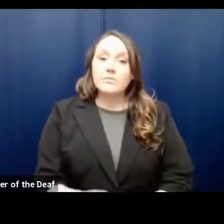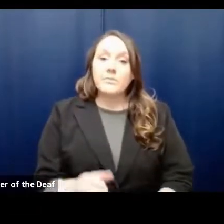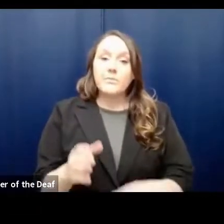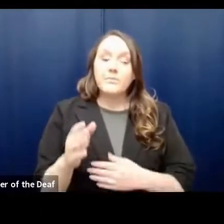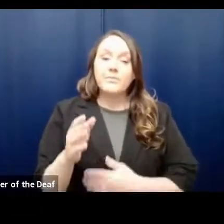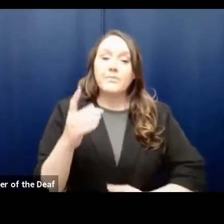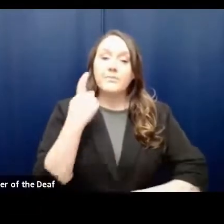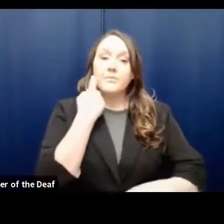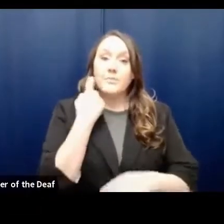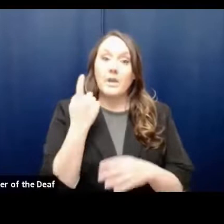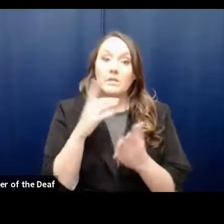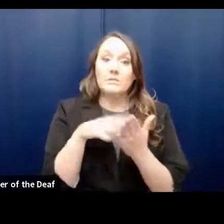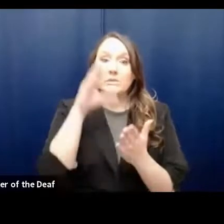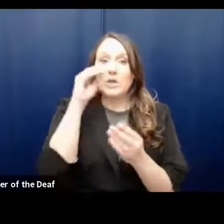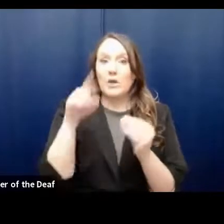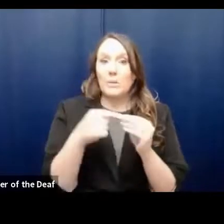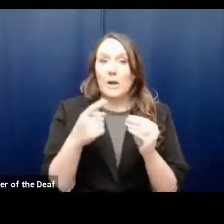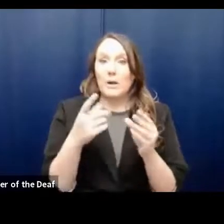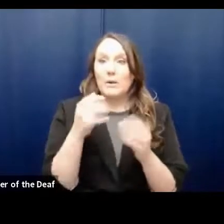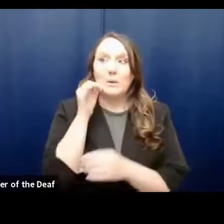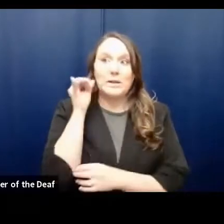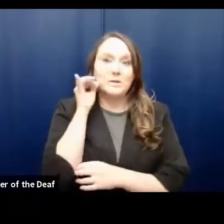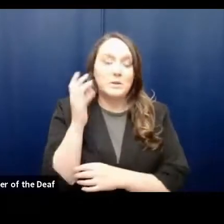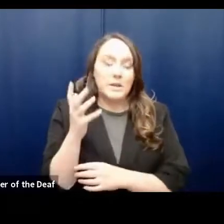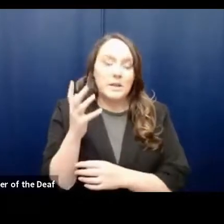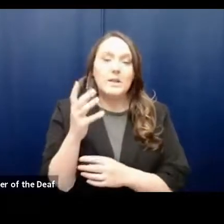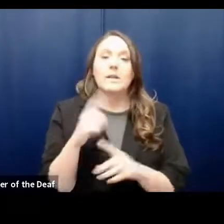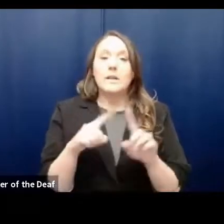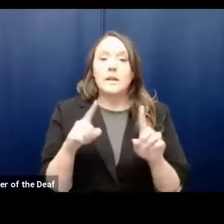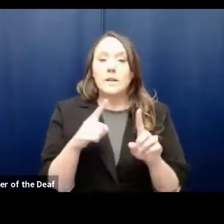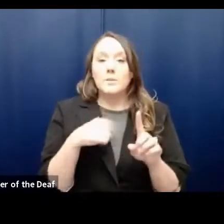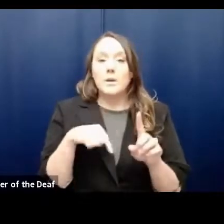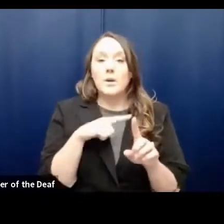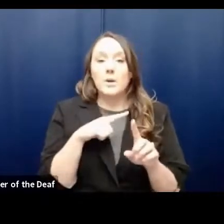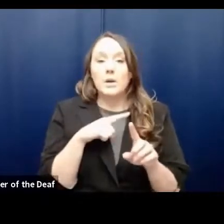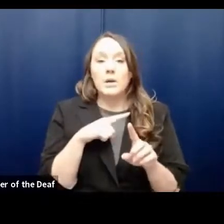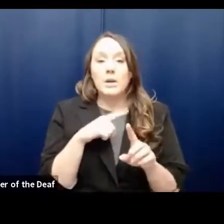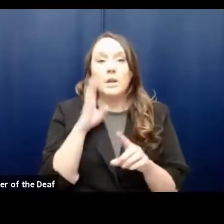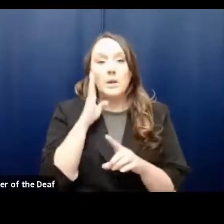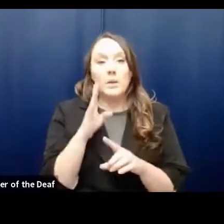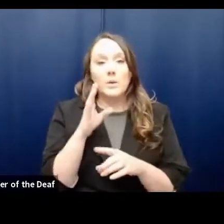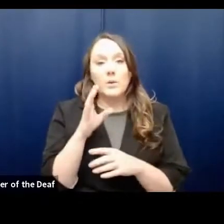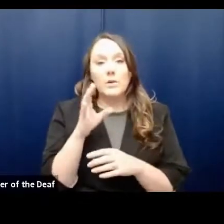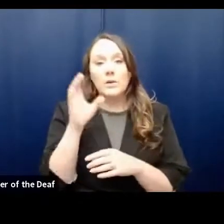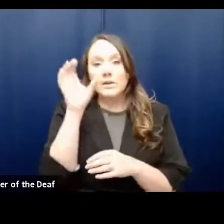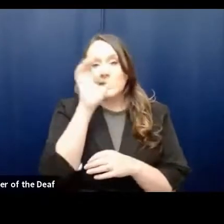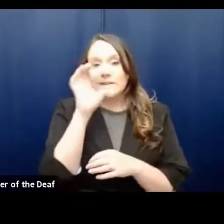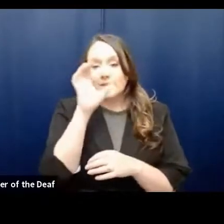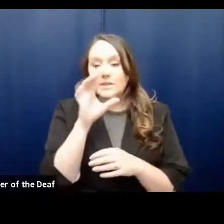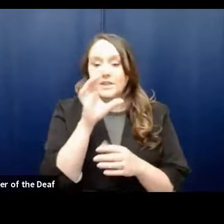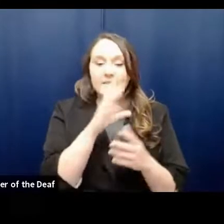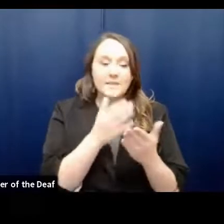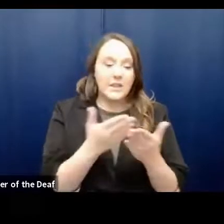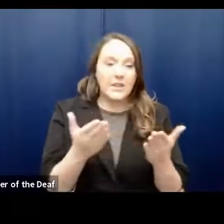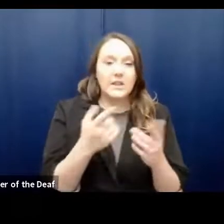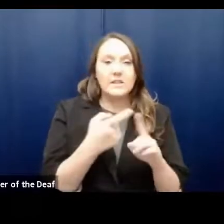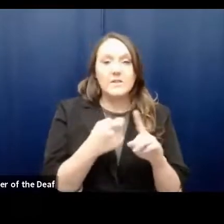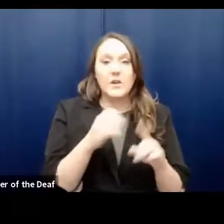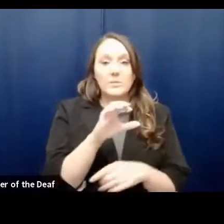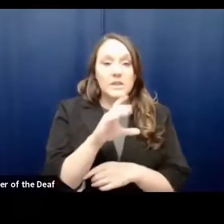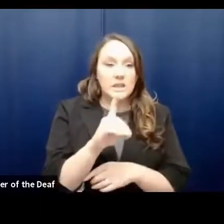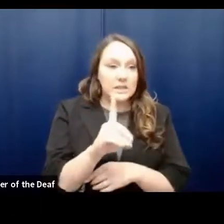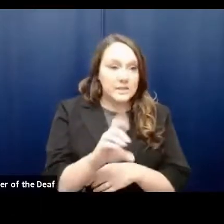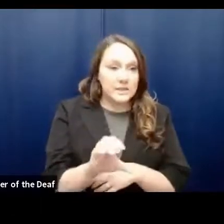Having just learned about this yesterday, we're looking, searching literature from the CDC and the World